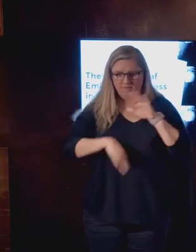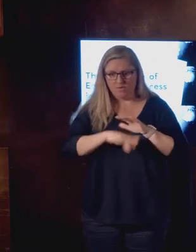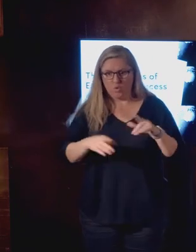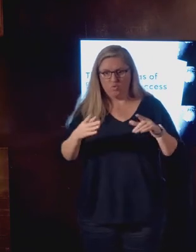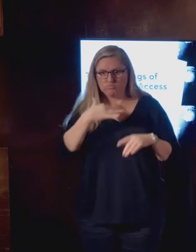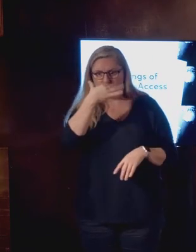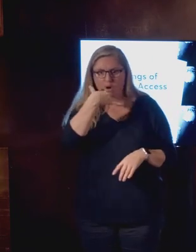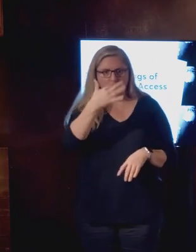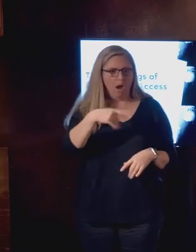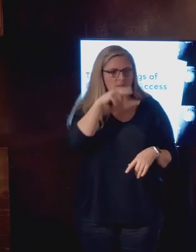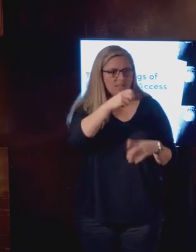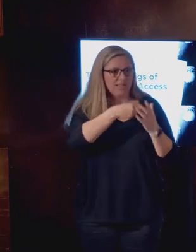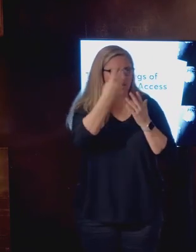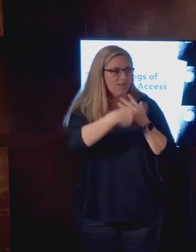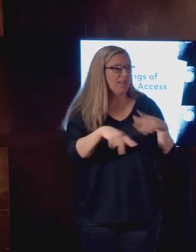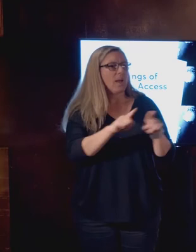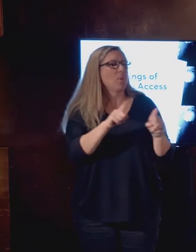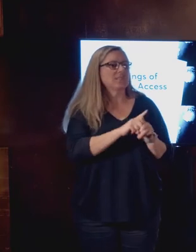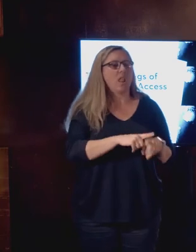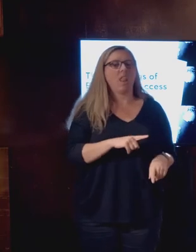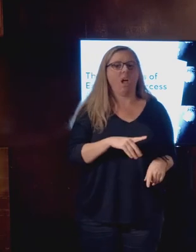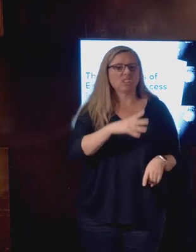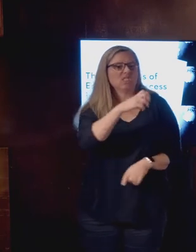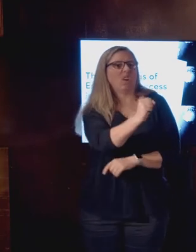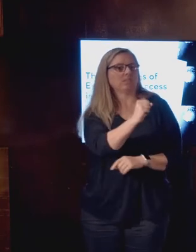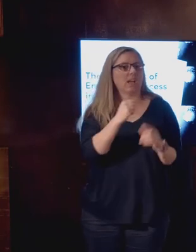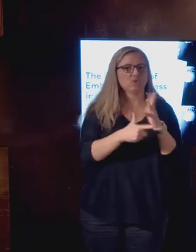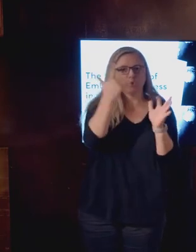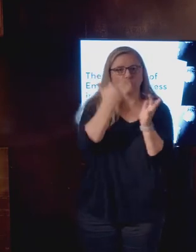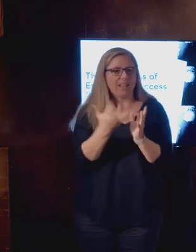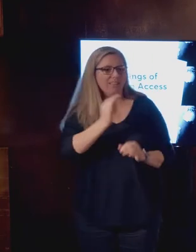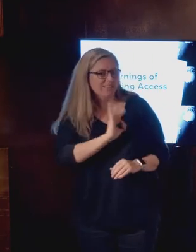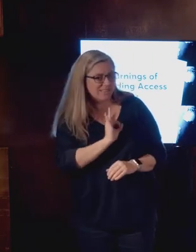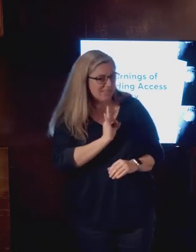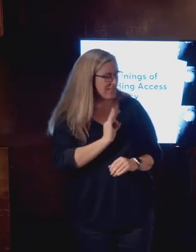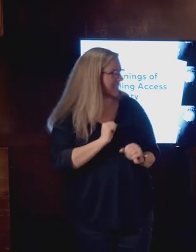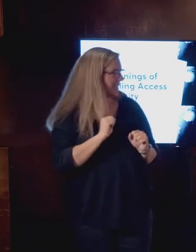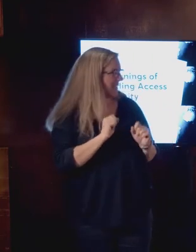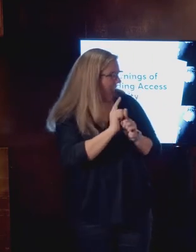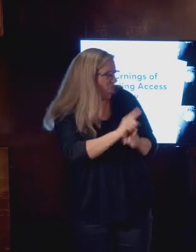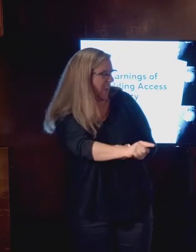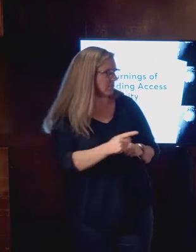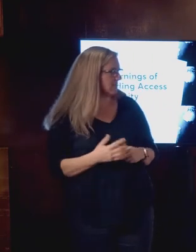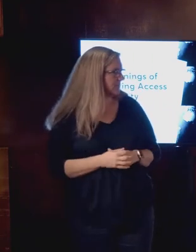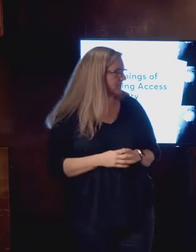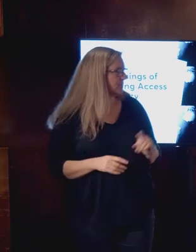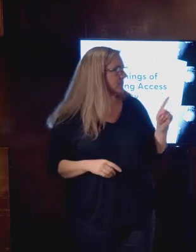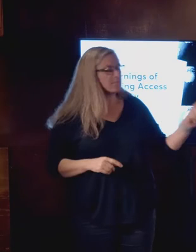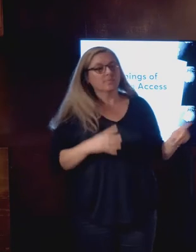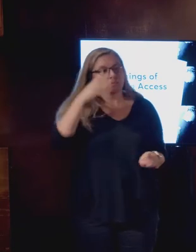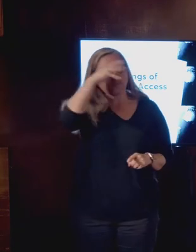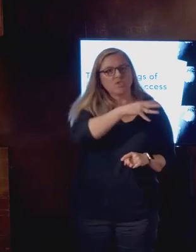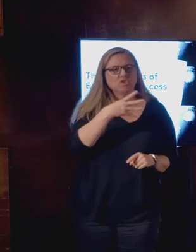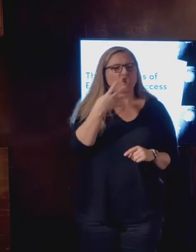the price in the program. Like having a tight-ass Tuesday. Yeah. The Fringe Festival also runs